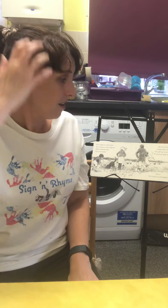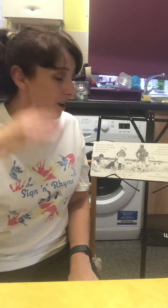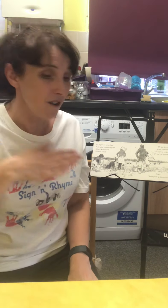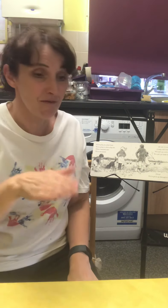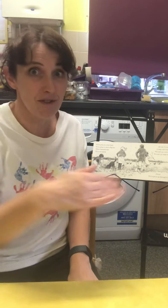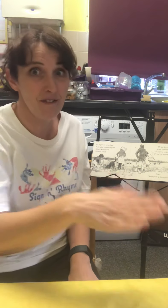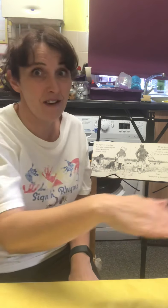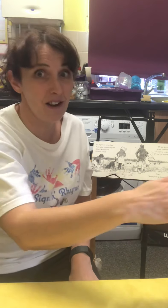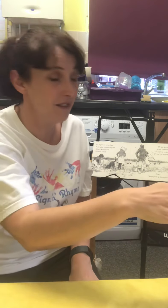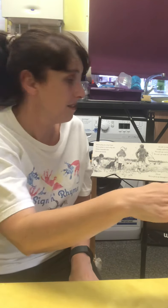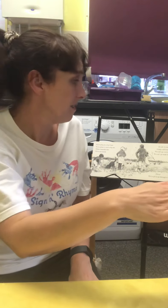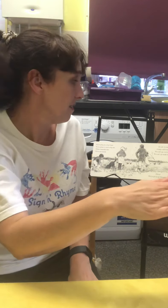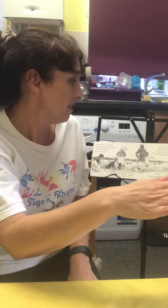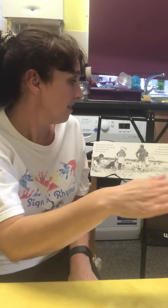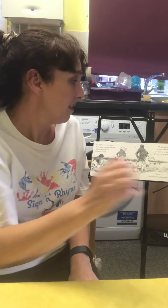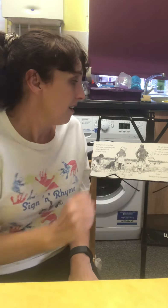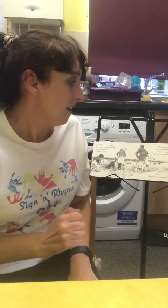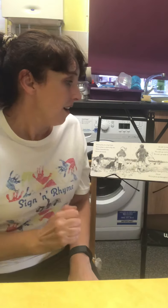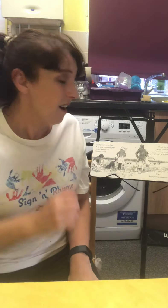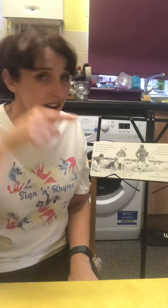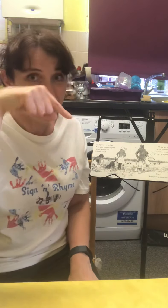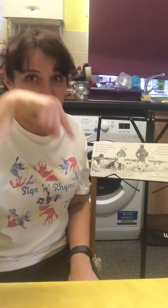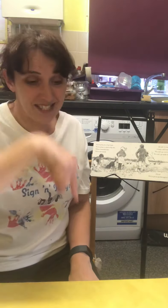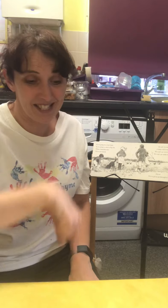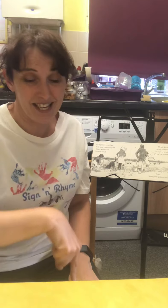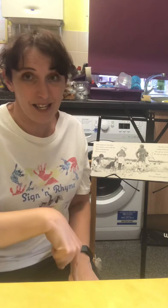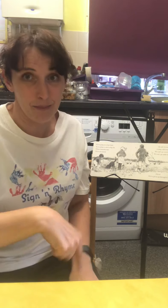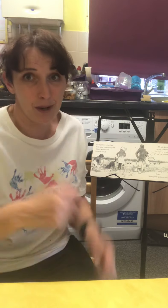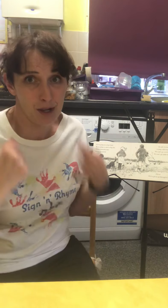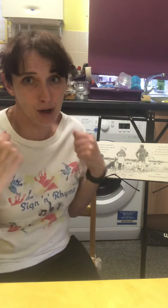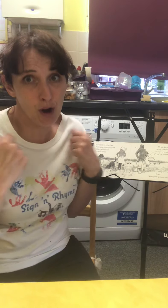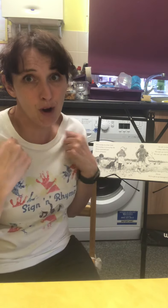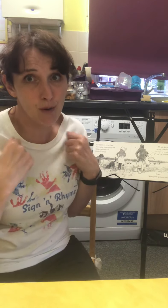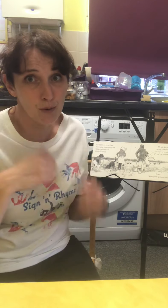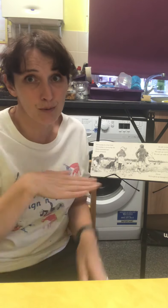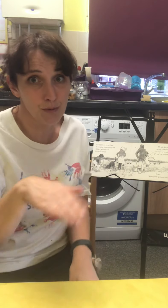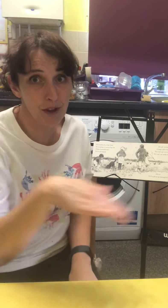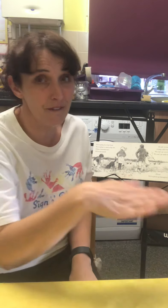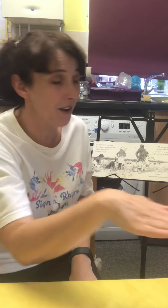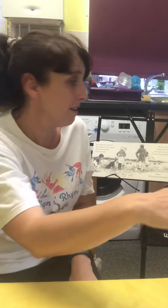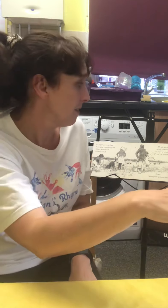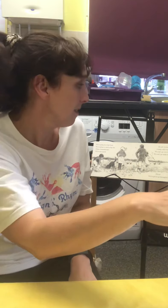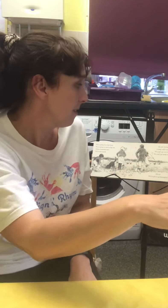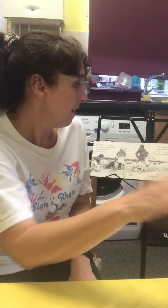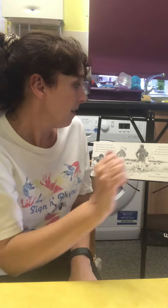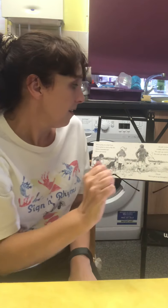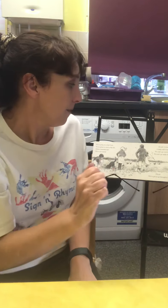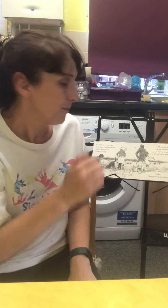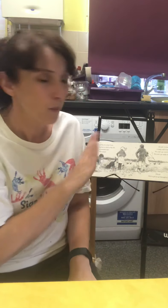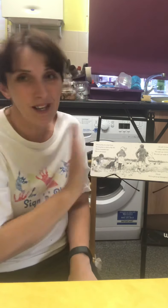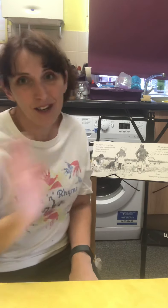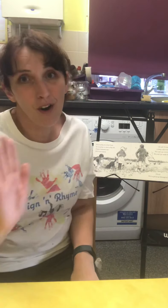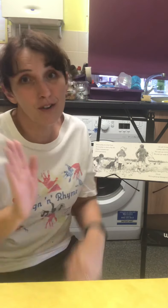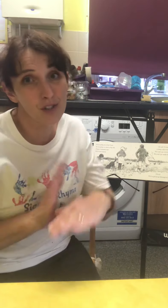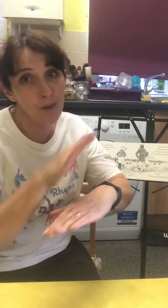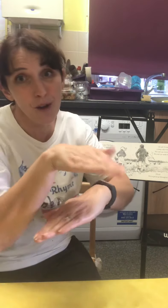A river. A deep, cold river. We can't go over